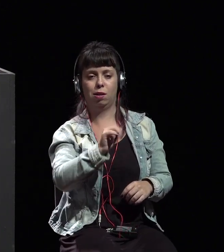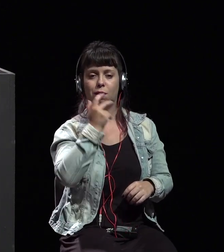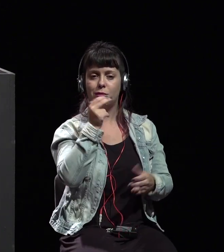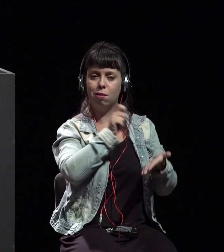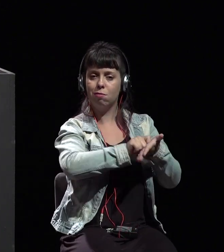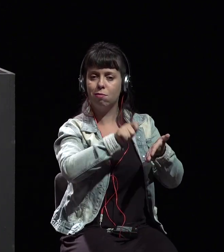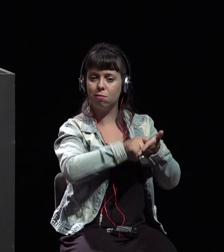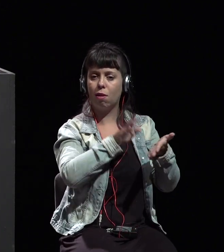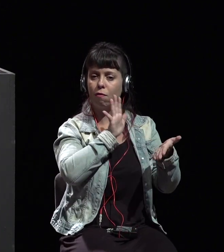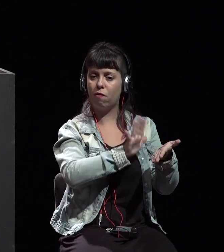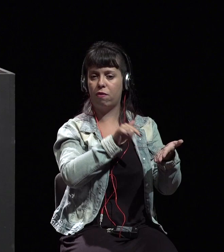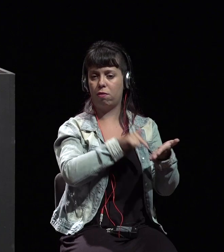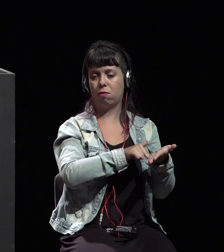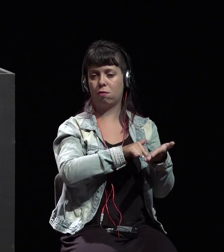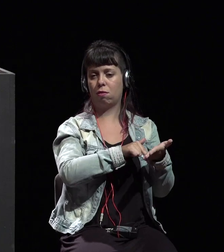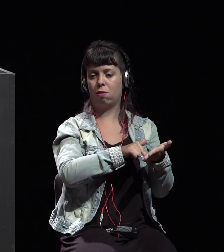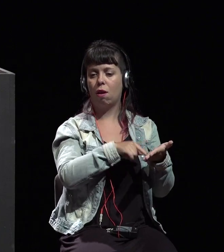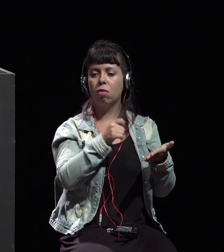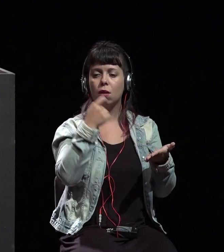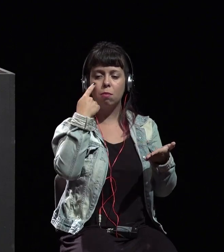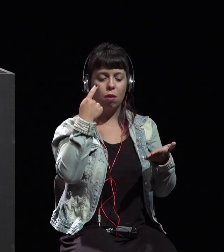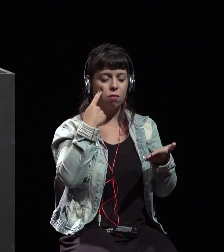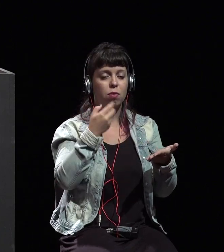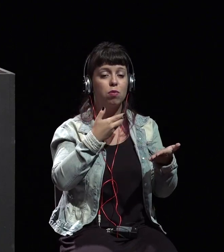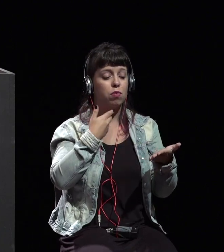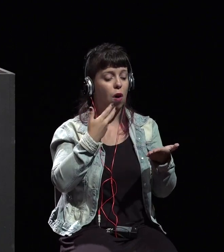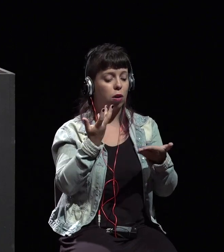inert evidence of Euro-American progress.